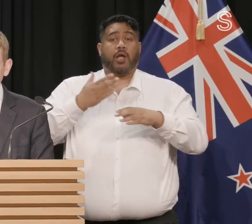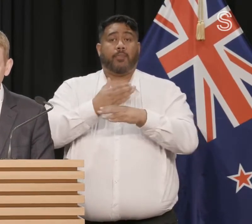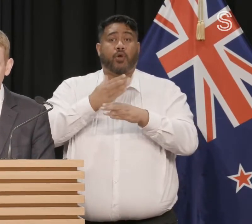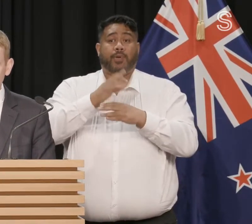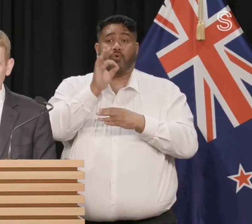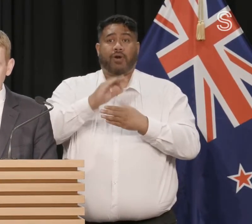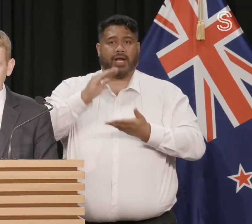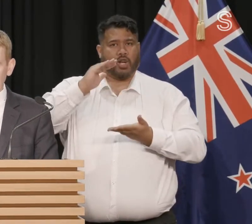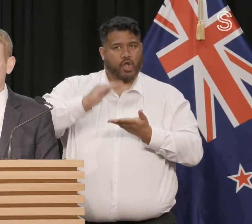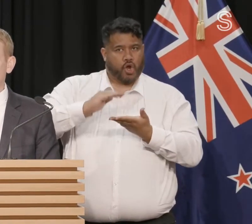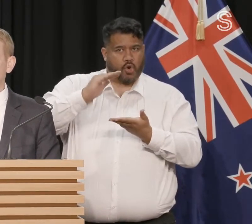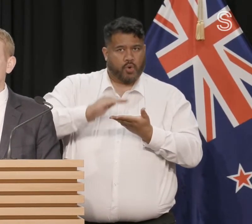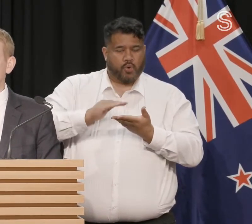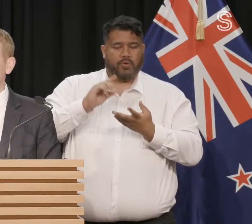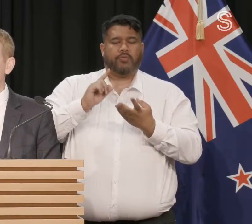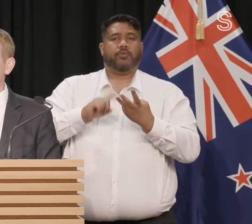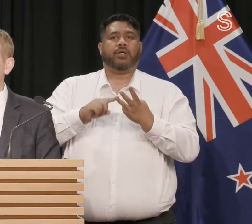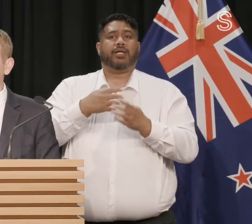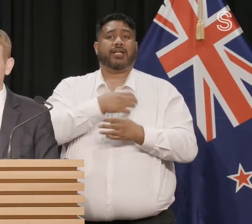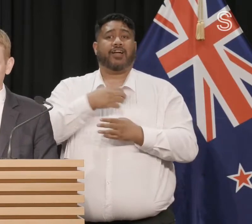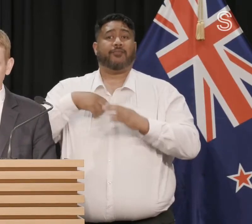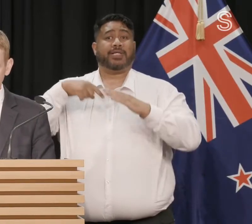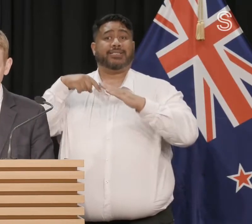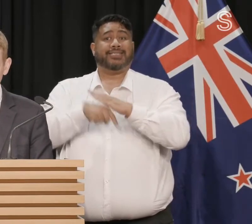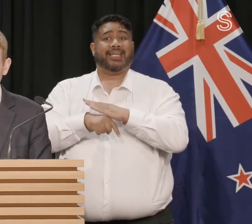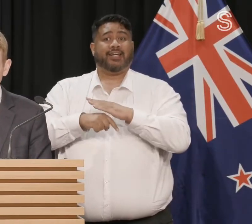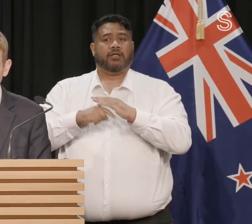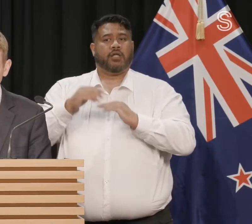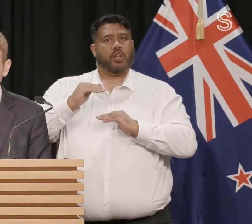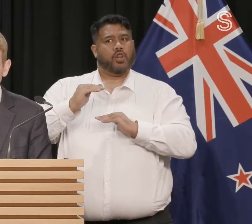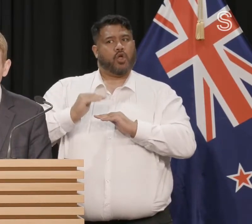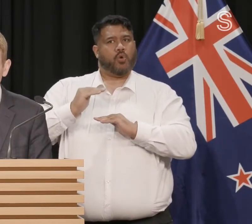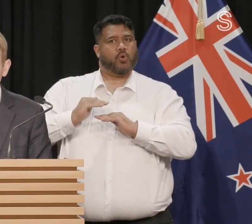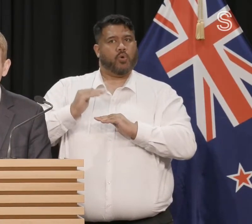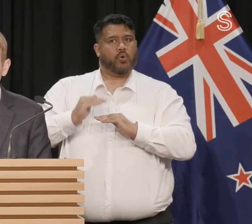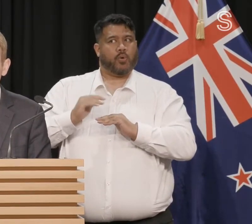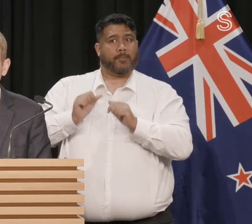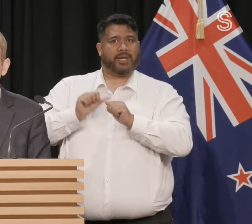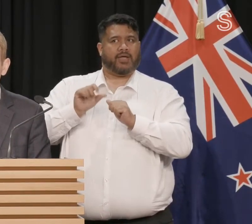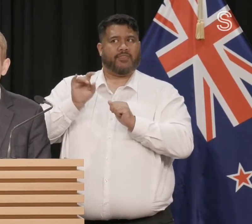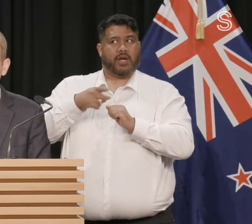government debt levels are amongst the lowest in the developed world.